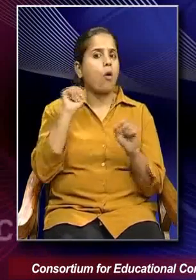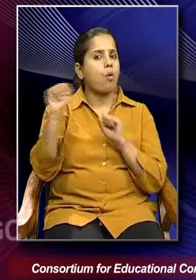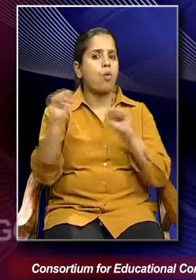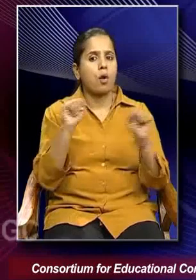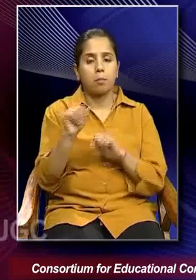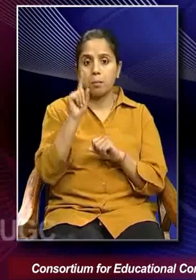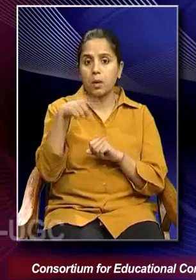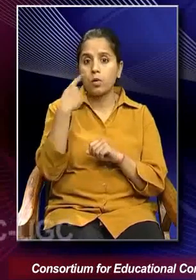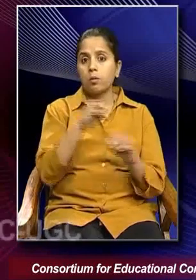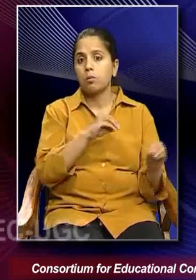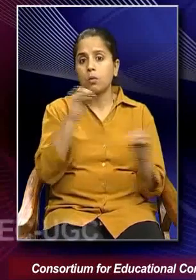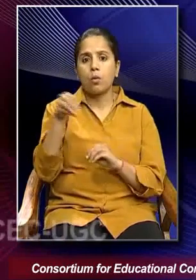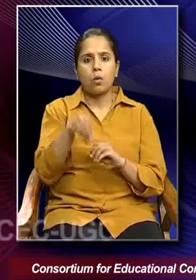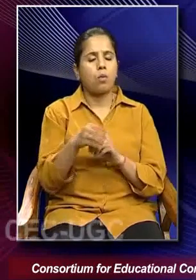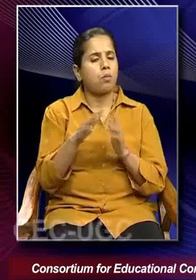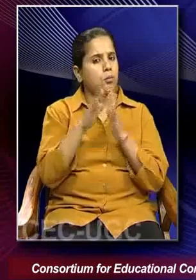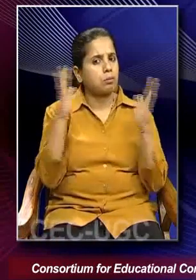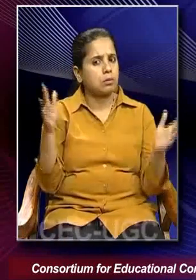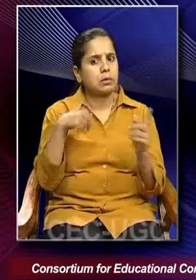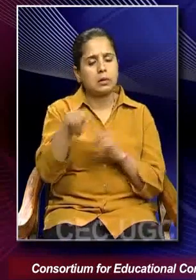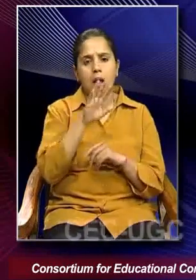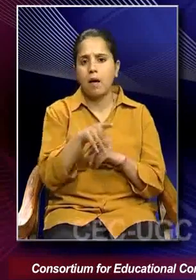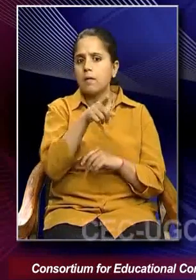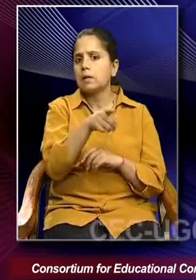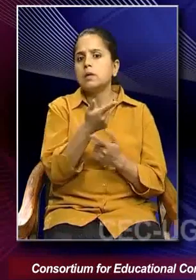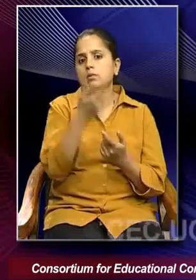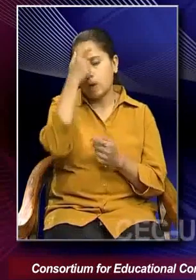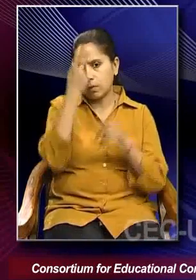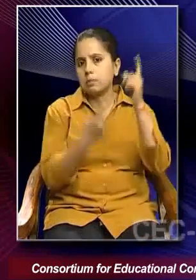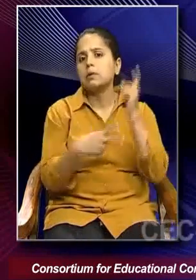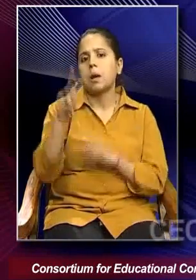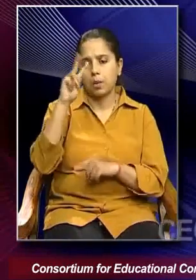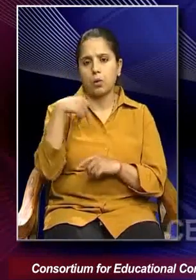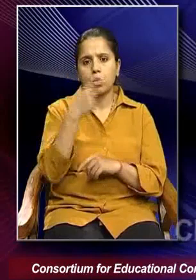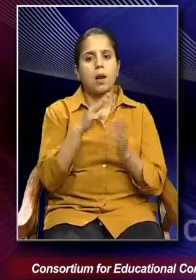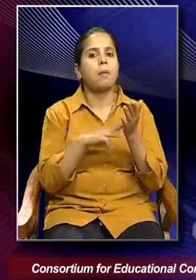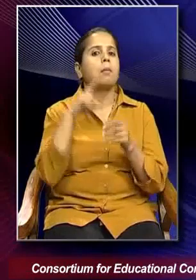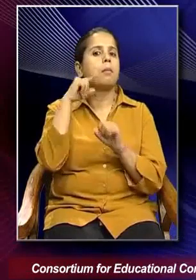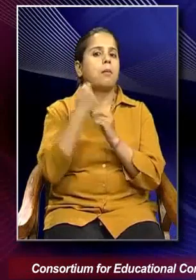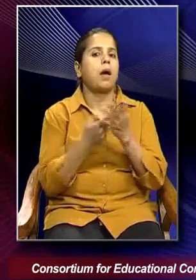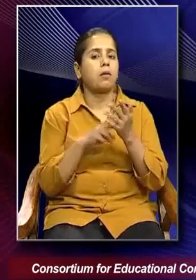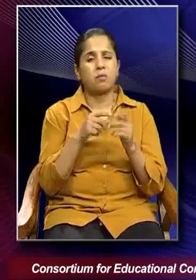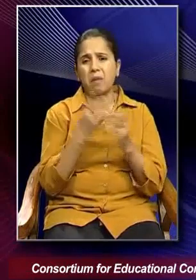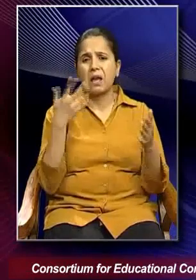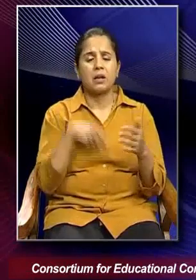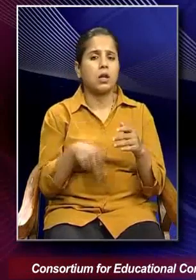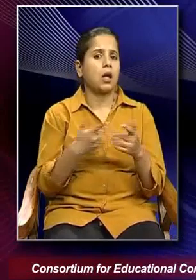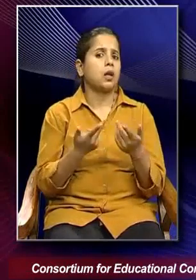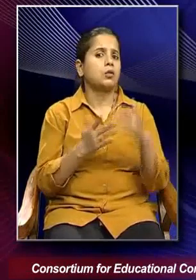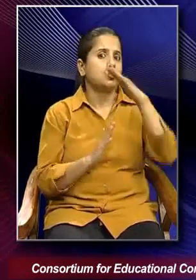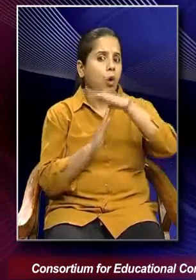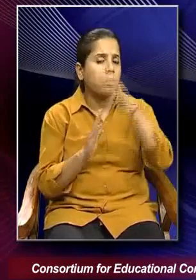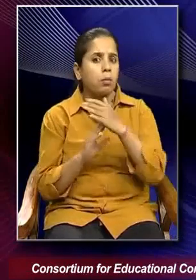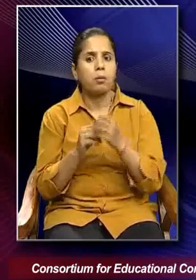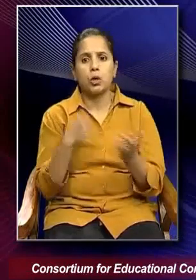but migrants were really at a receiving end. And because of various restrictions in different parts of the world which was put